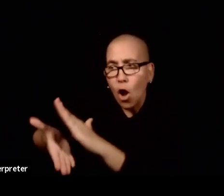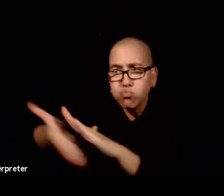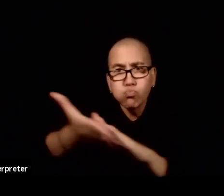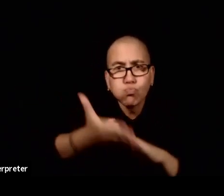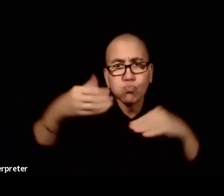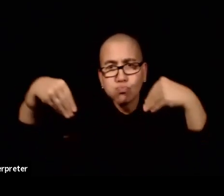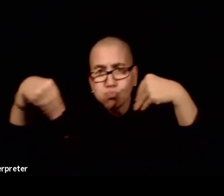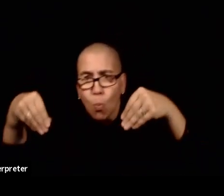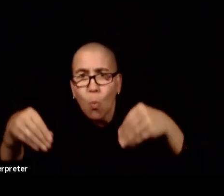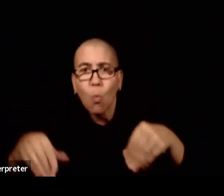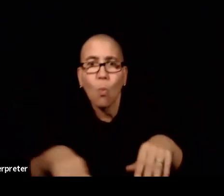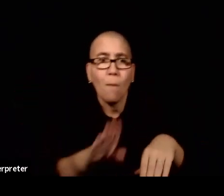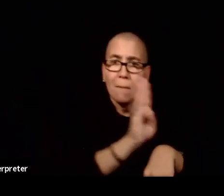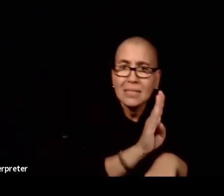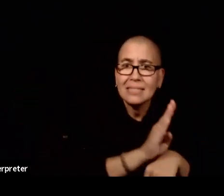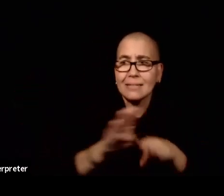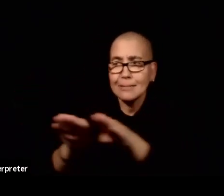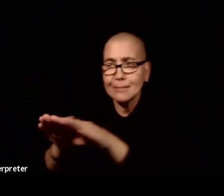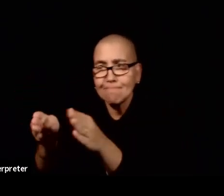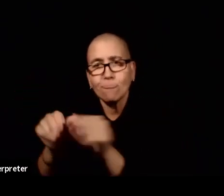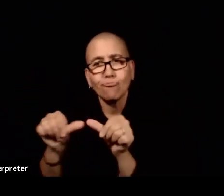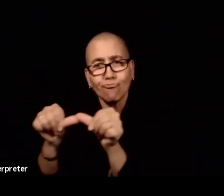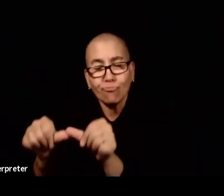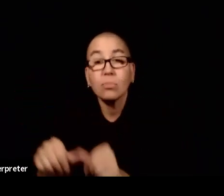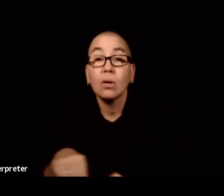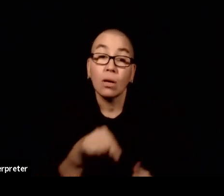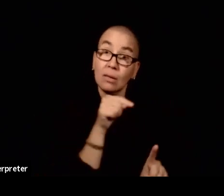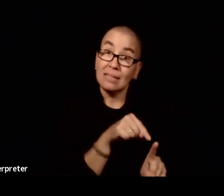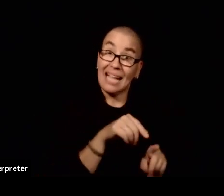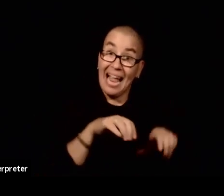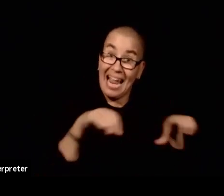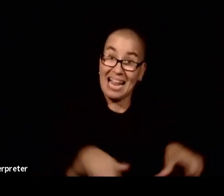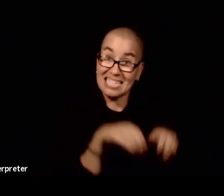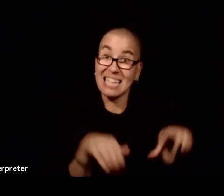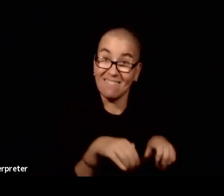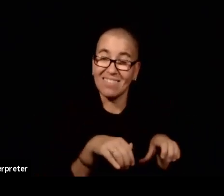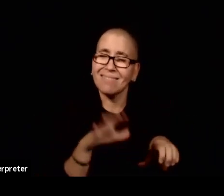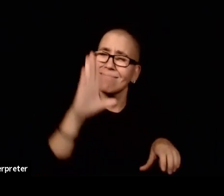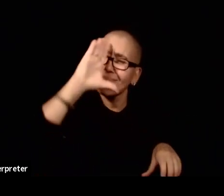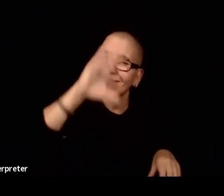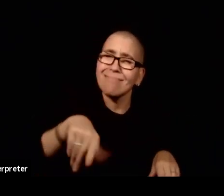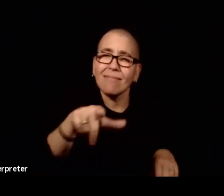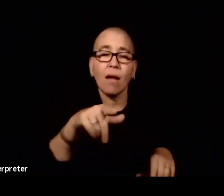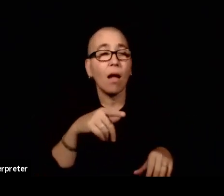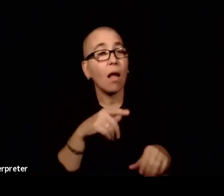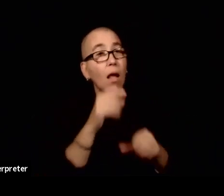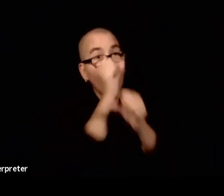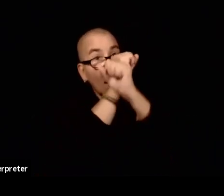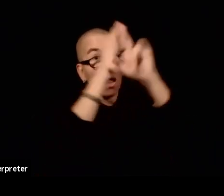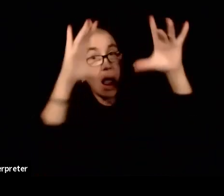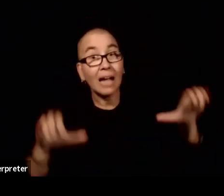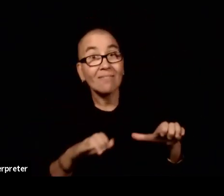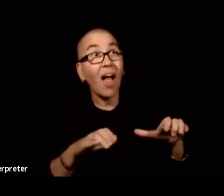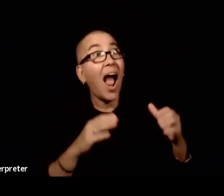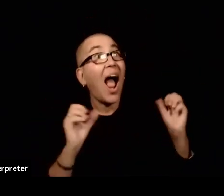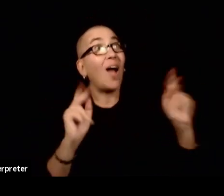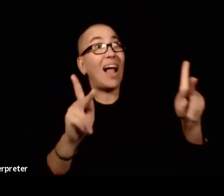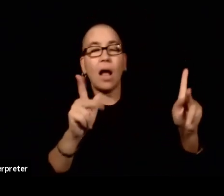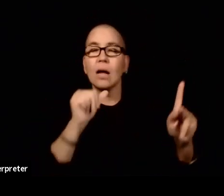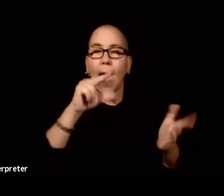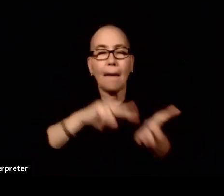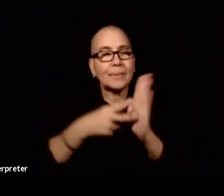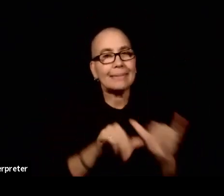practices, but to have our businesses open, our schools, and the like. And now I appreciate that we have some guests with us today, and